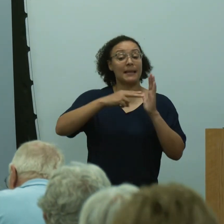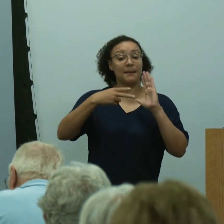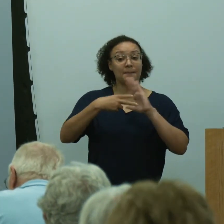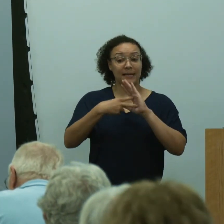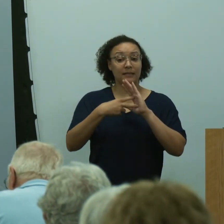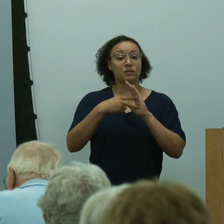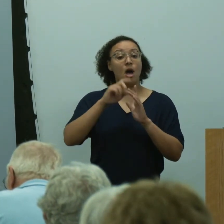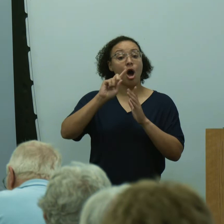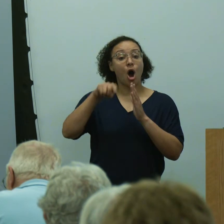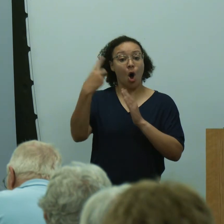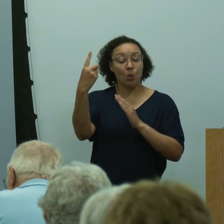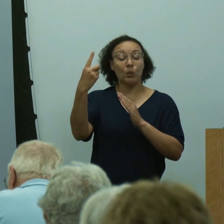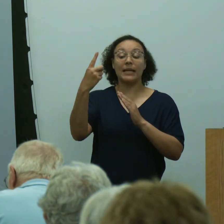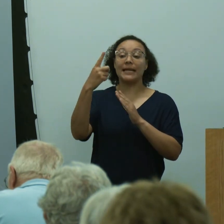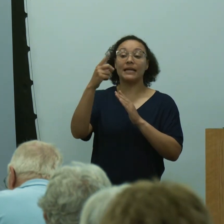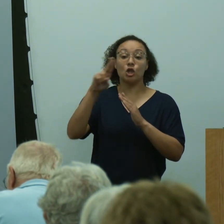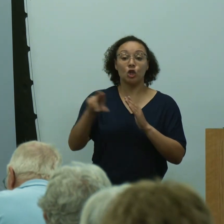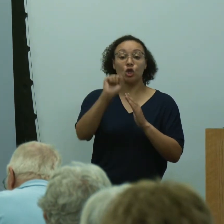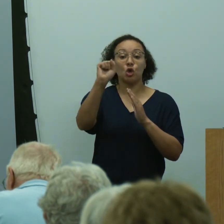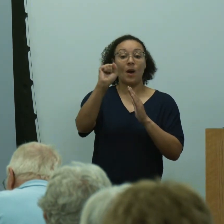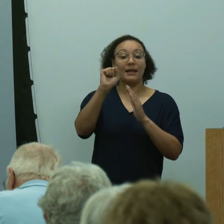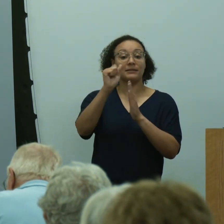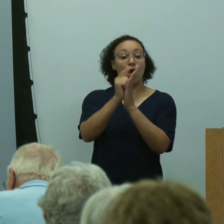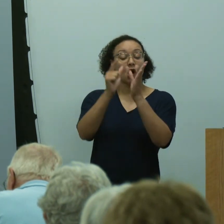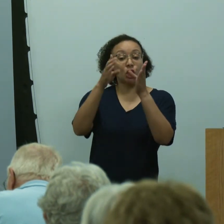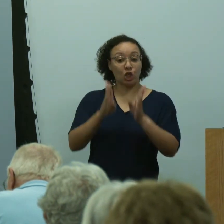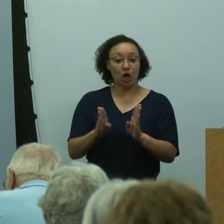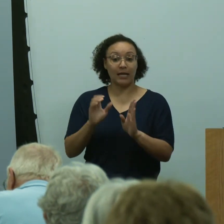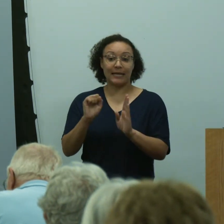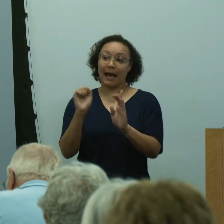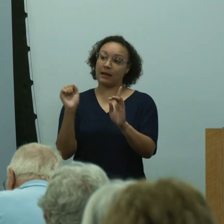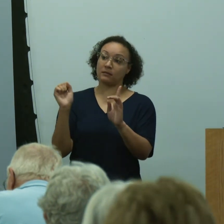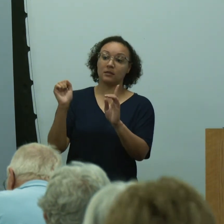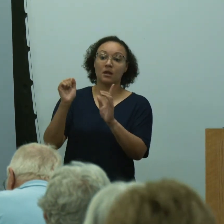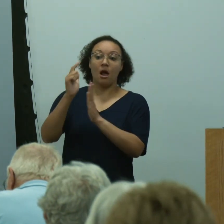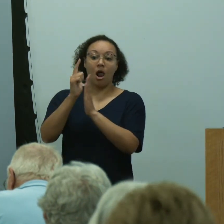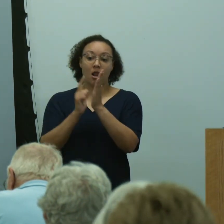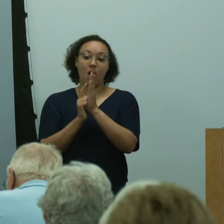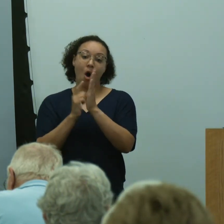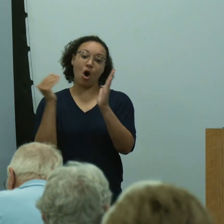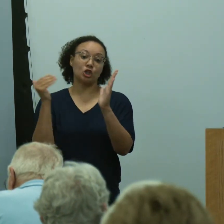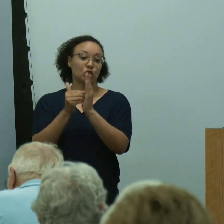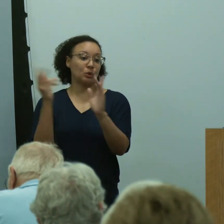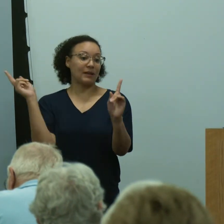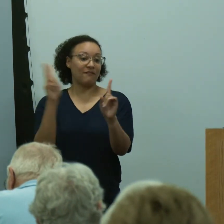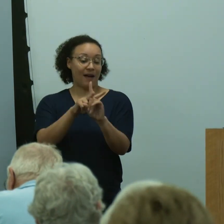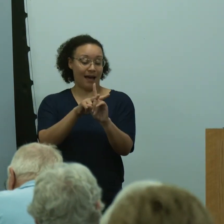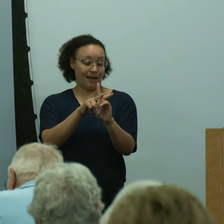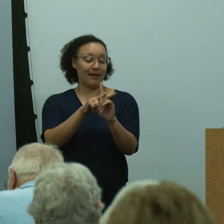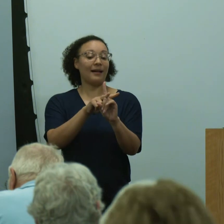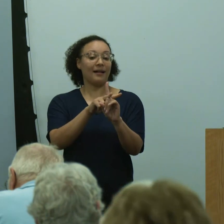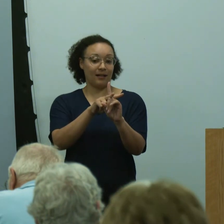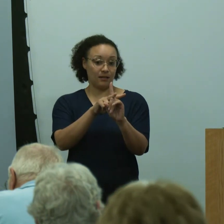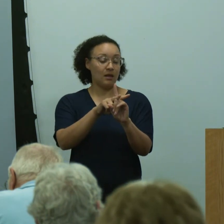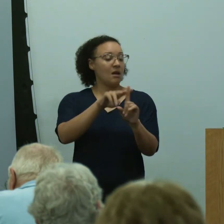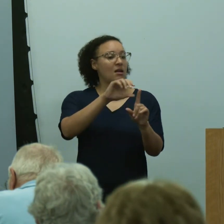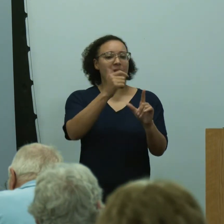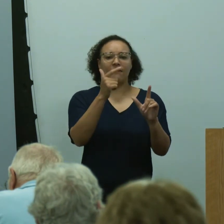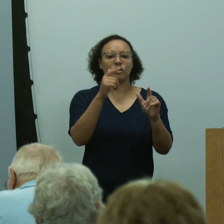Attorney can file these lawsuits, and no individual or organizations like the League of Women Voters,